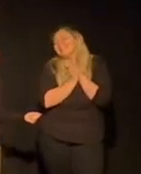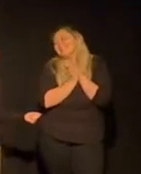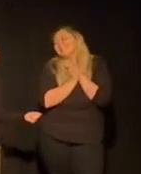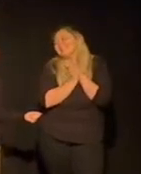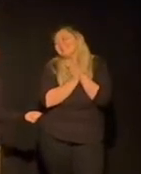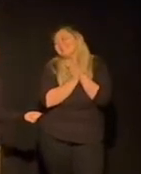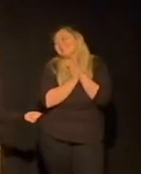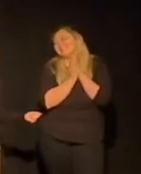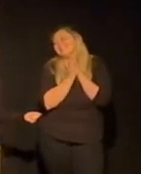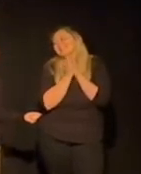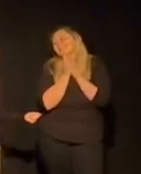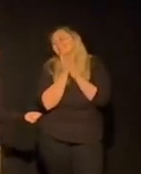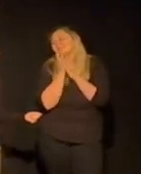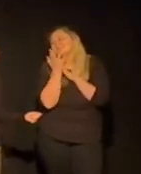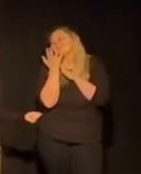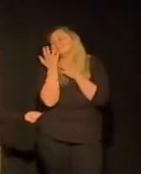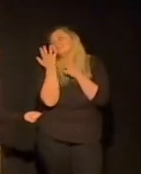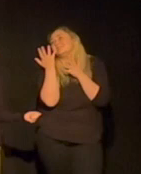So,